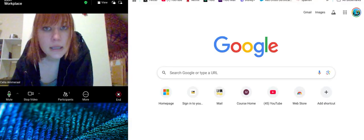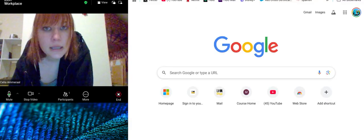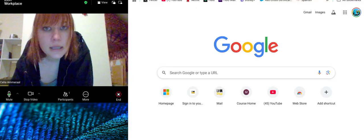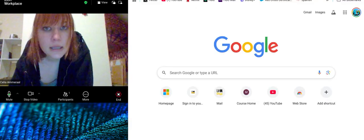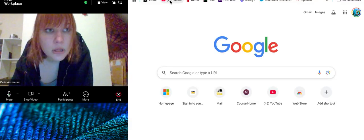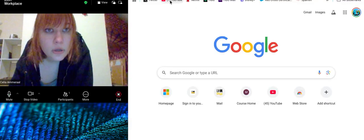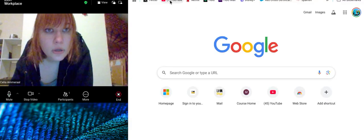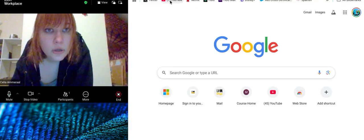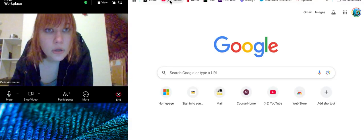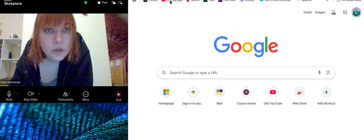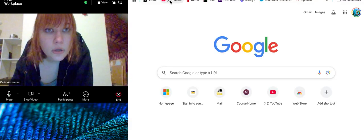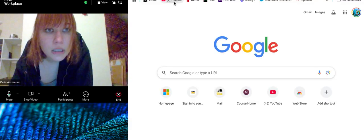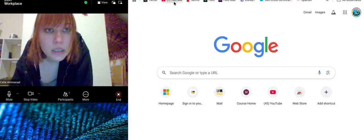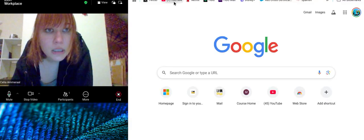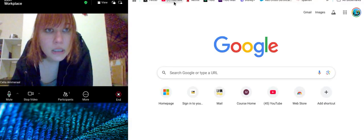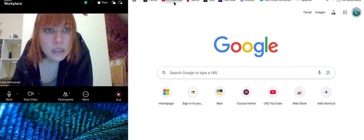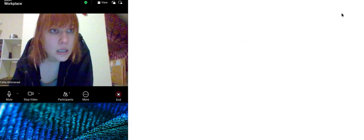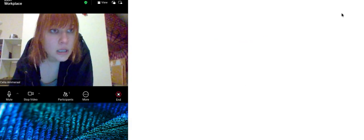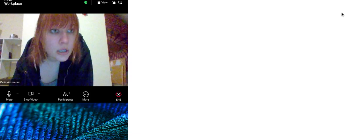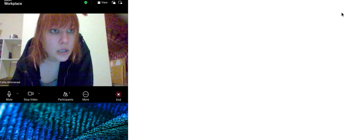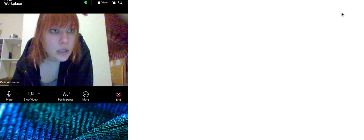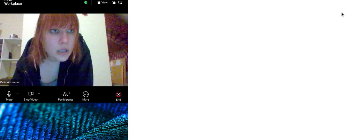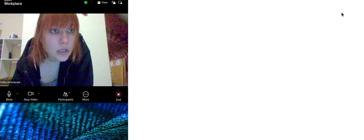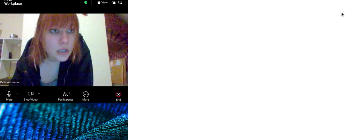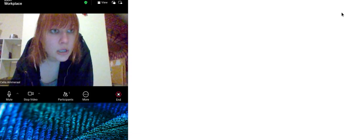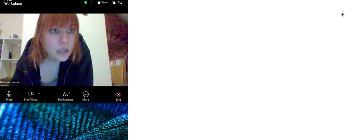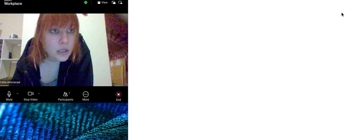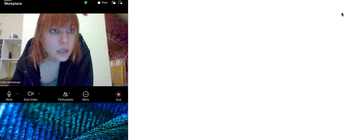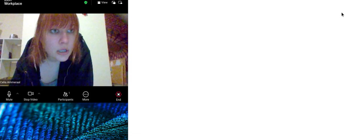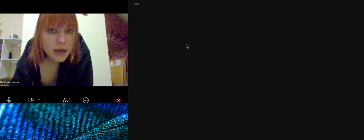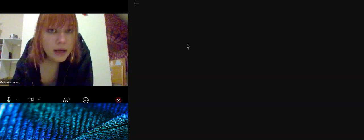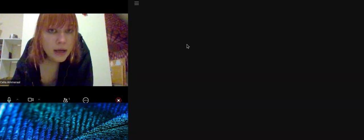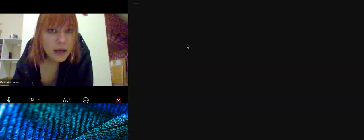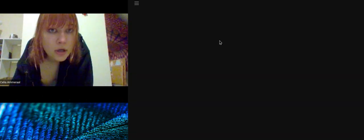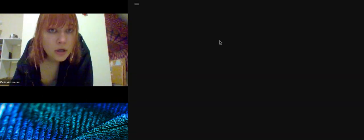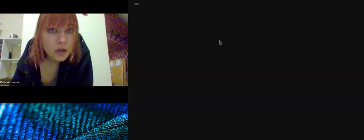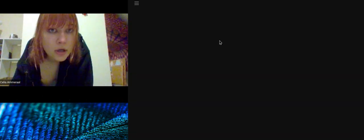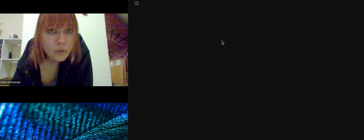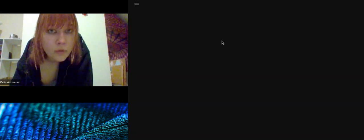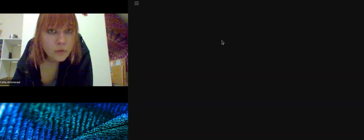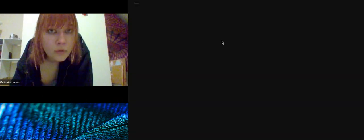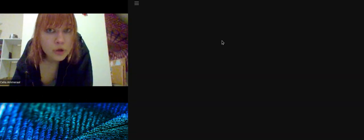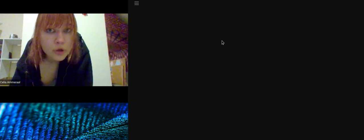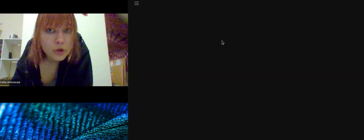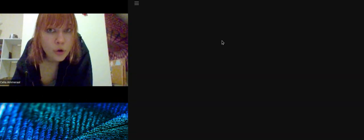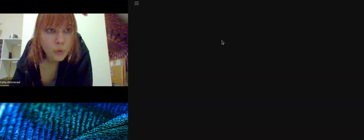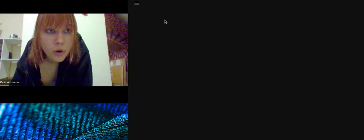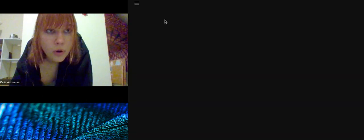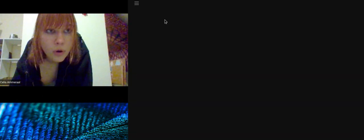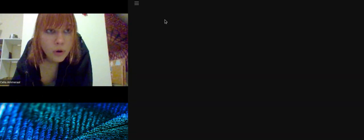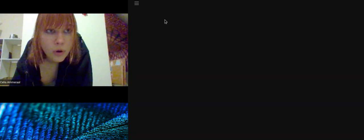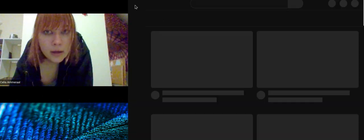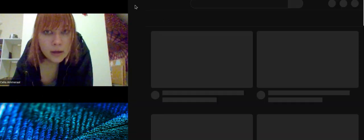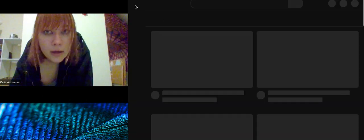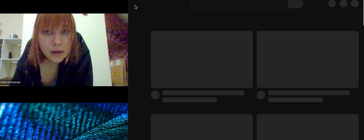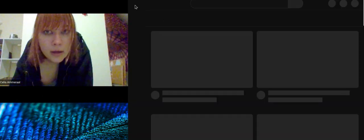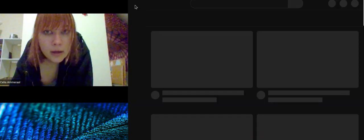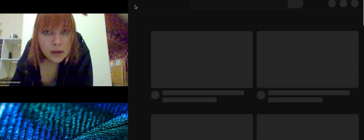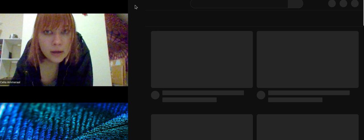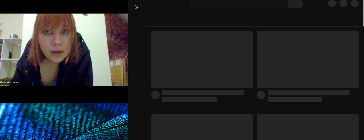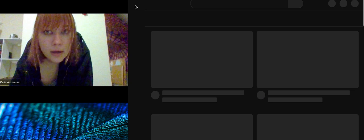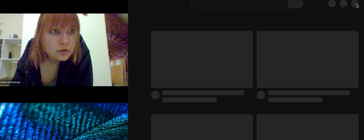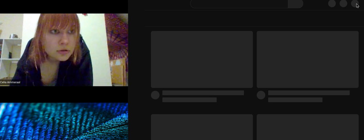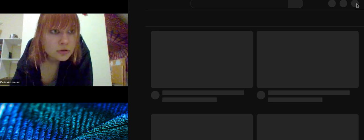And if you're lonely, you know I'm here waiting for you.